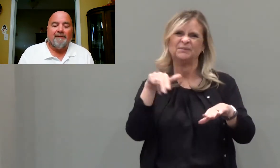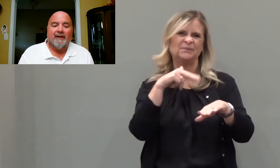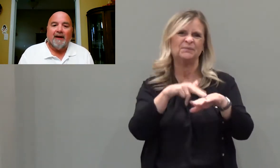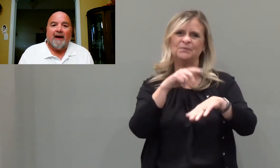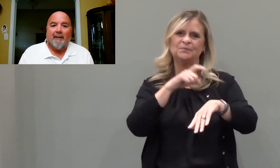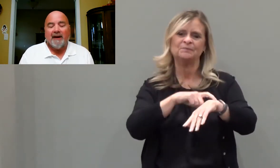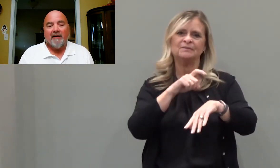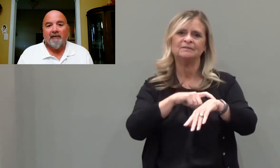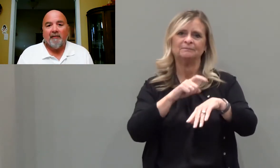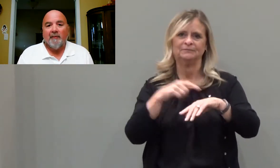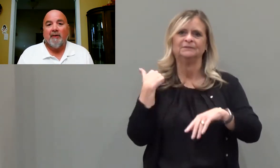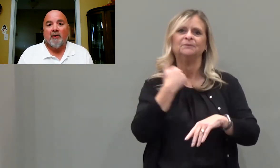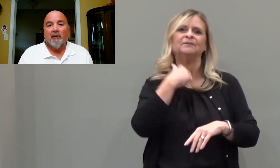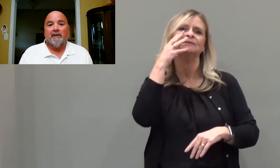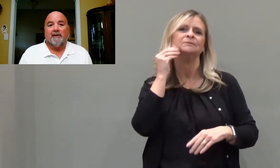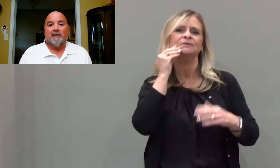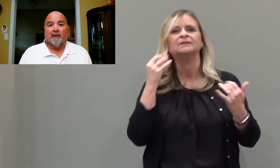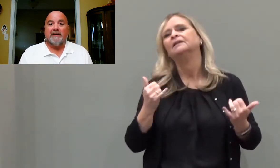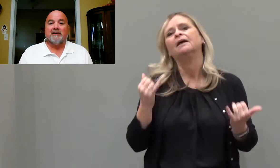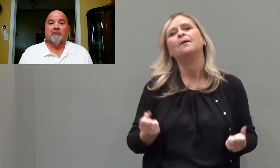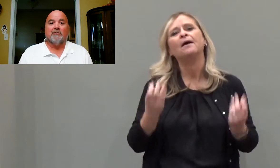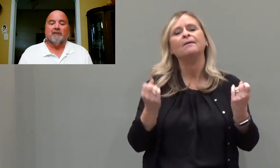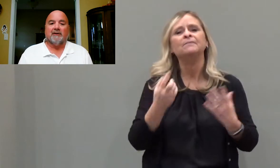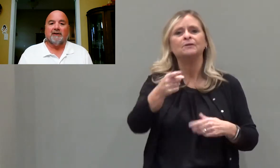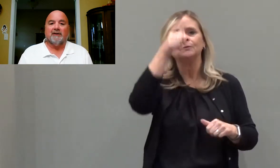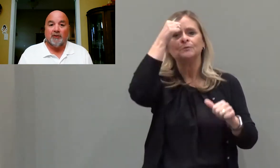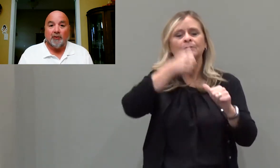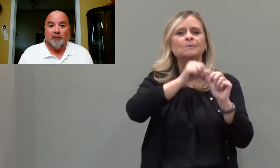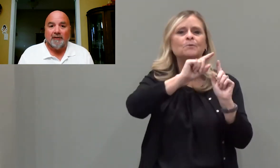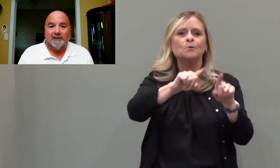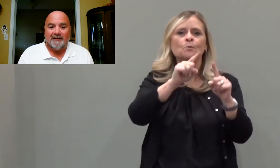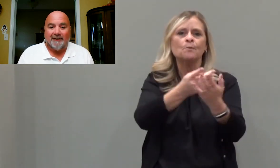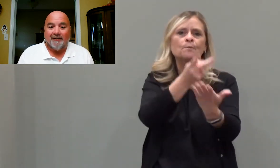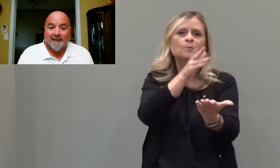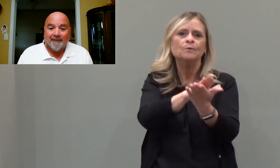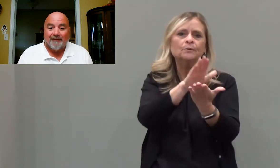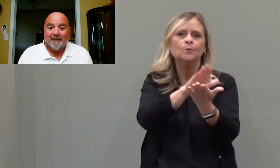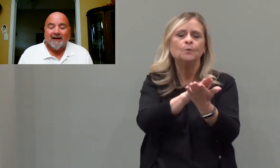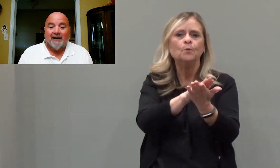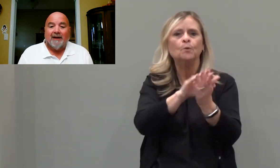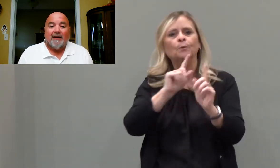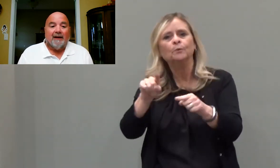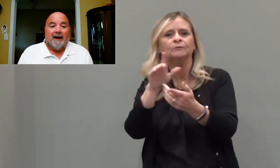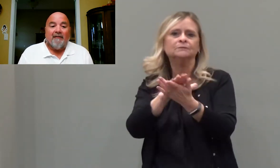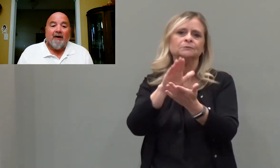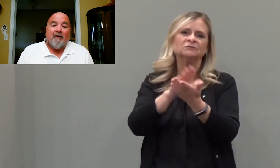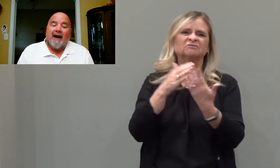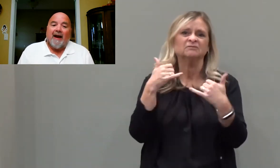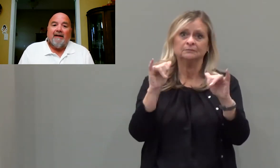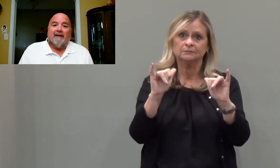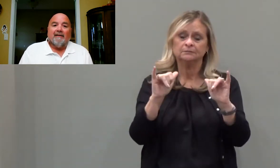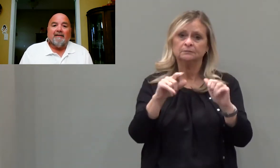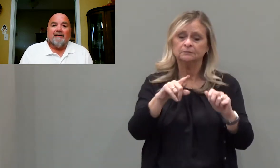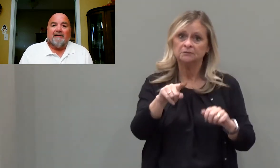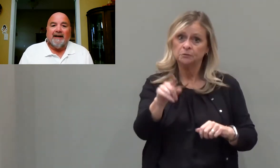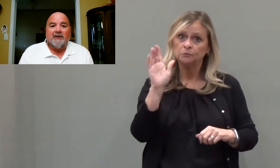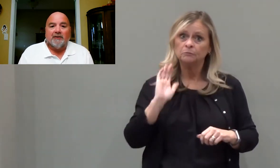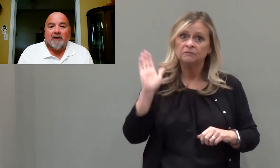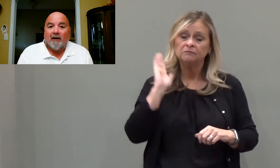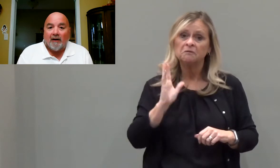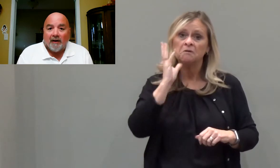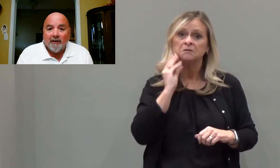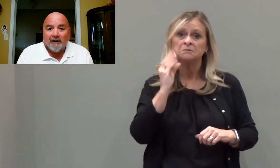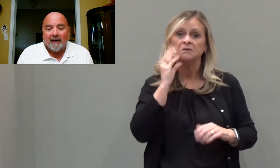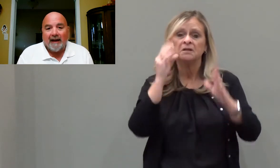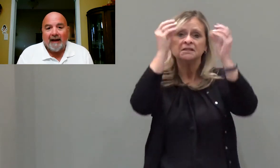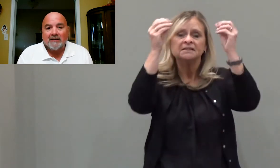in, how many of you remember going to preschool or to school still? Have you ever had the teacher